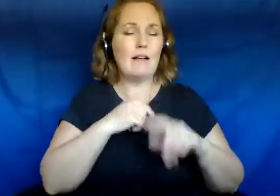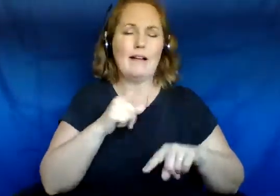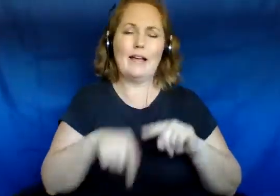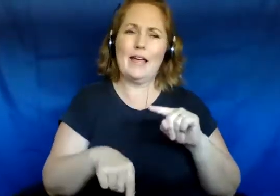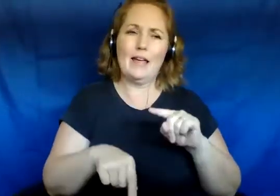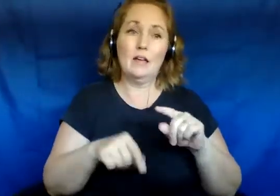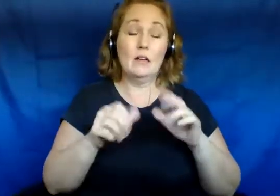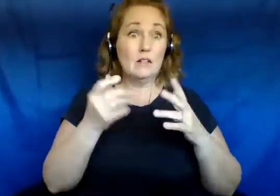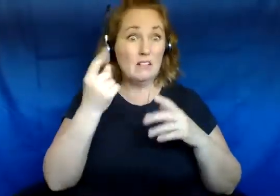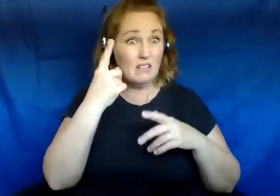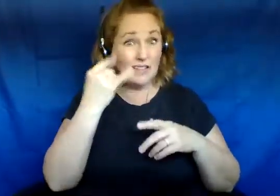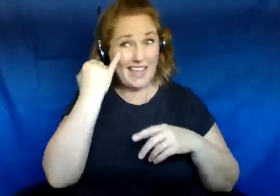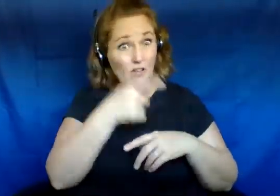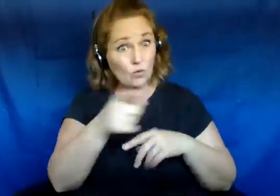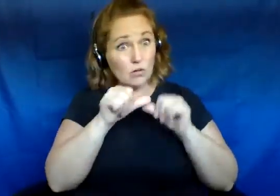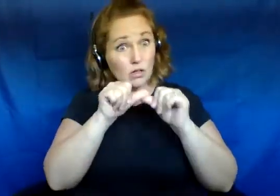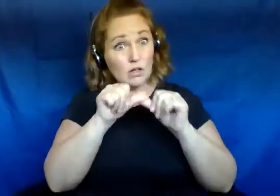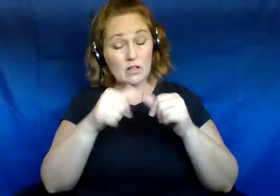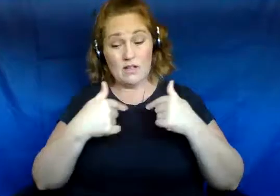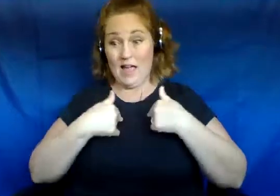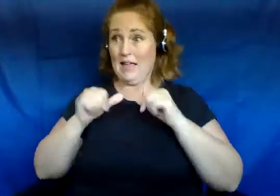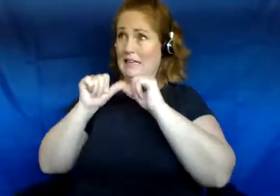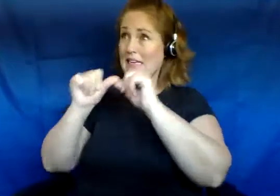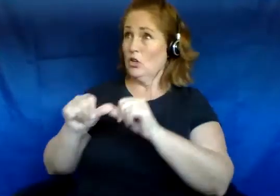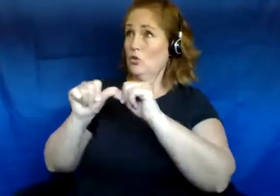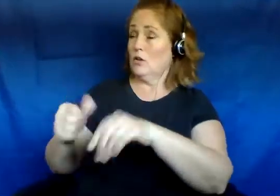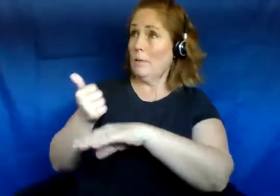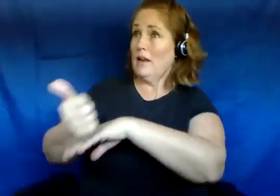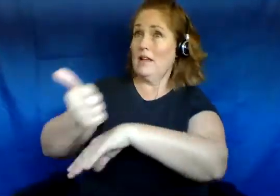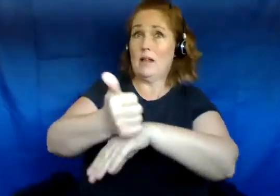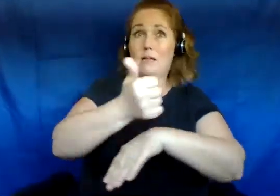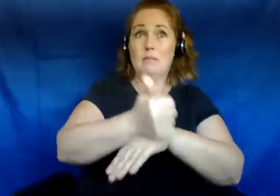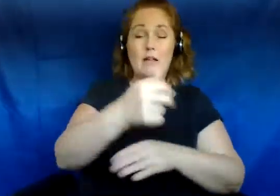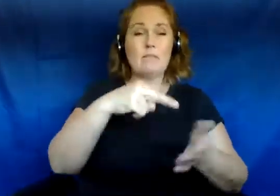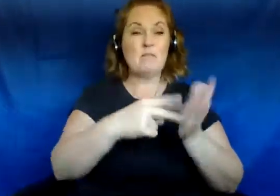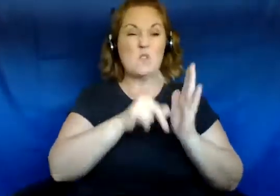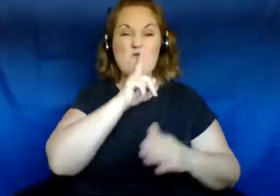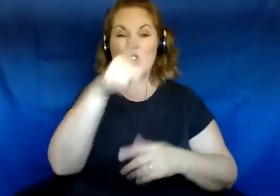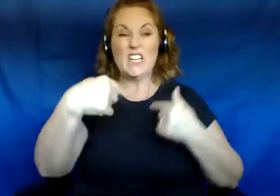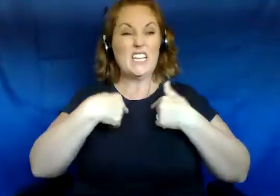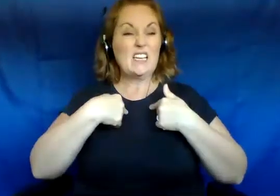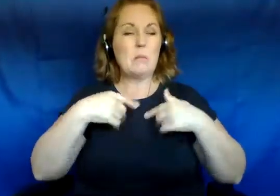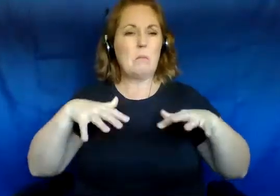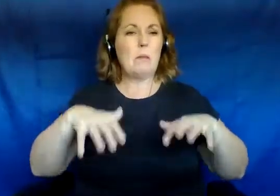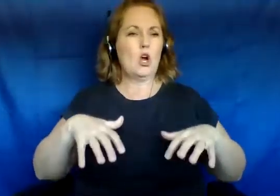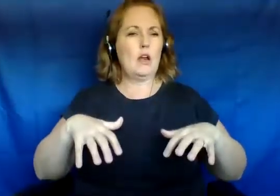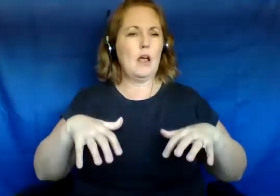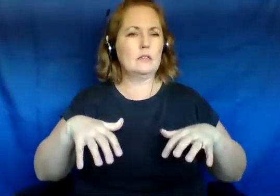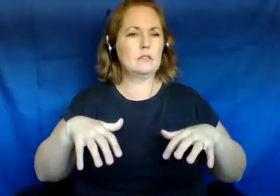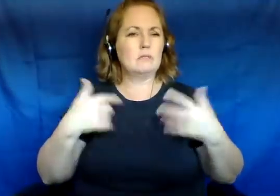I blame people for what has happened to me, I am paralyzed. I